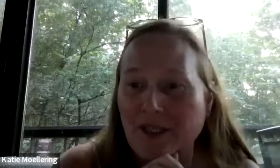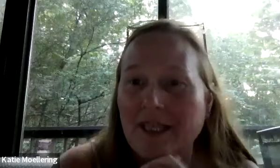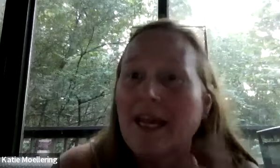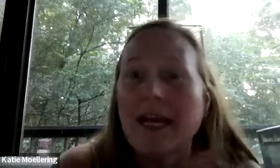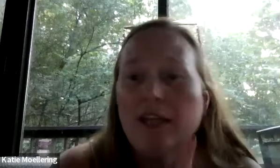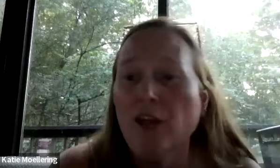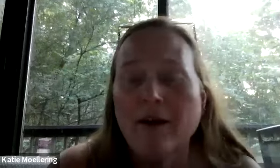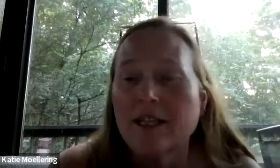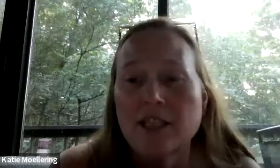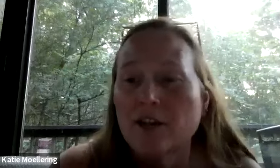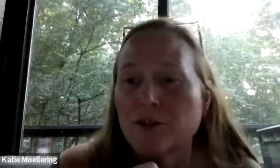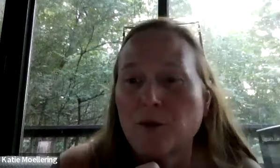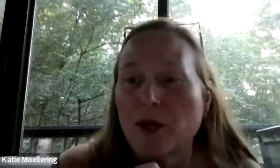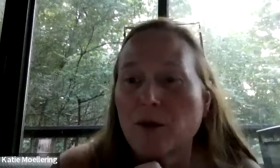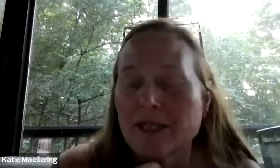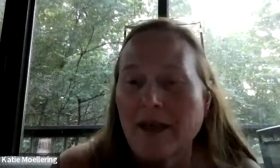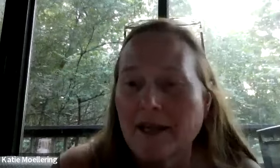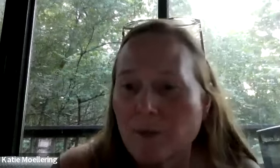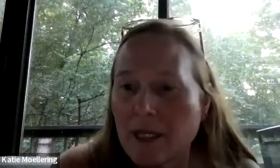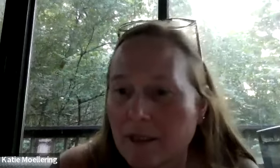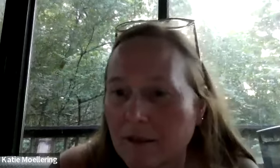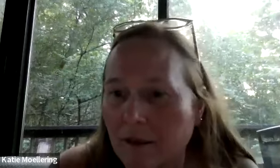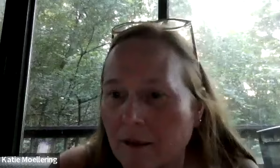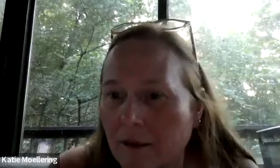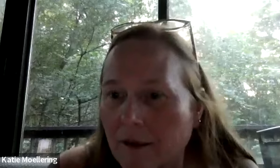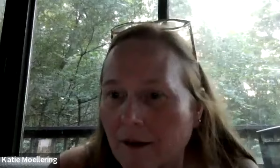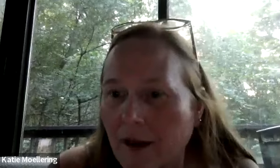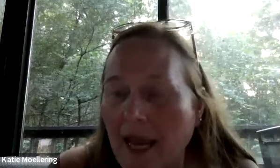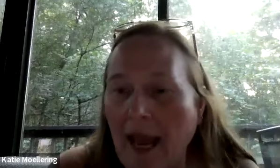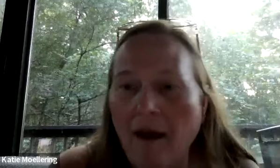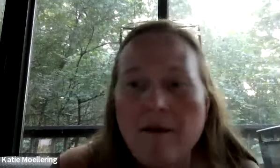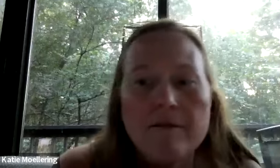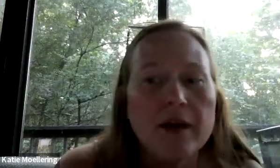end. And no, I did not do a quiz last week. I have,